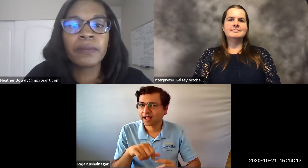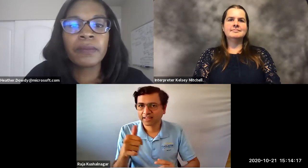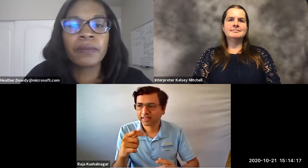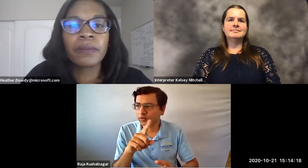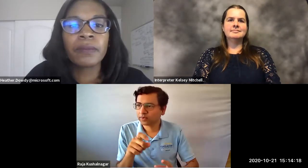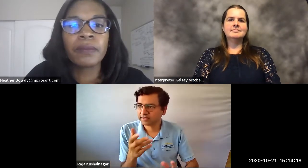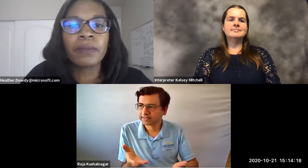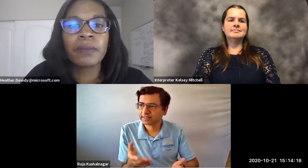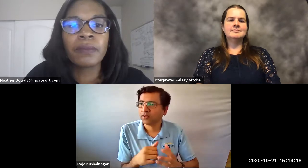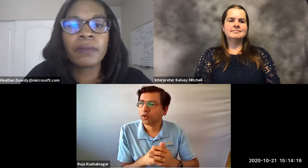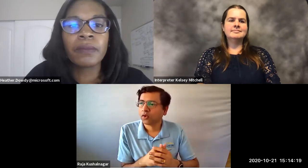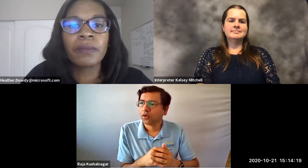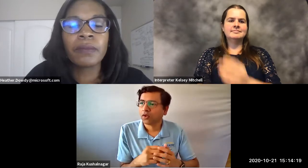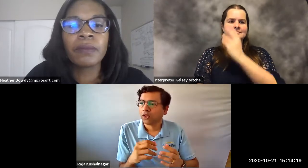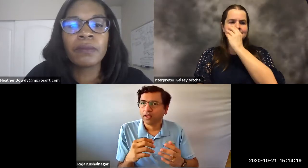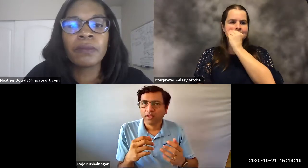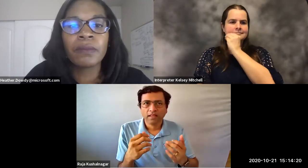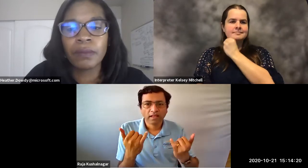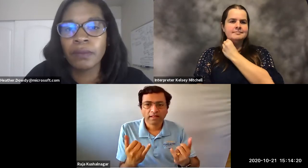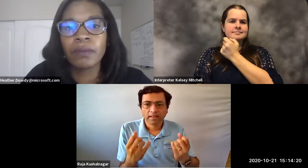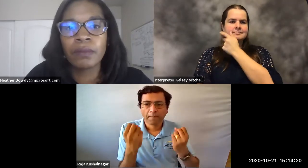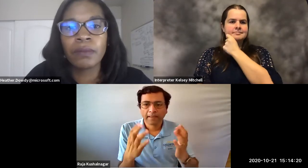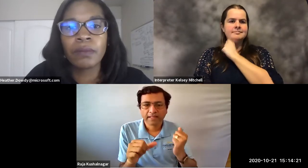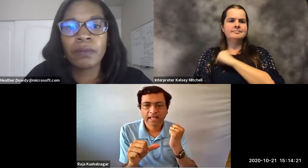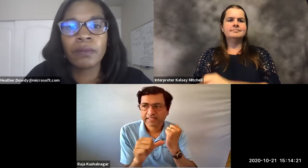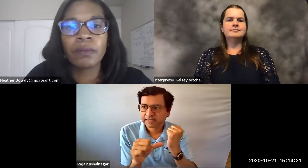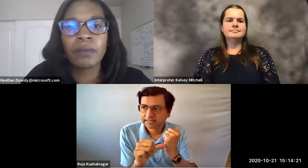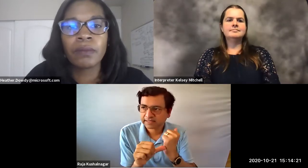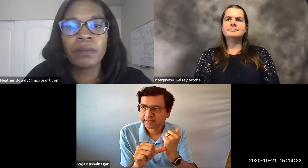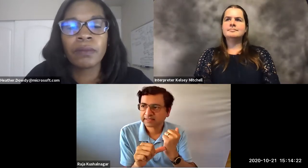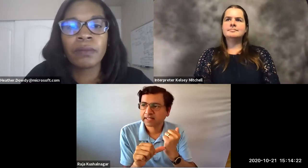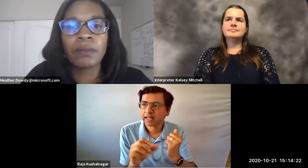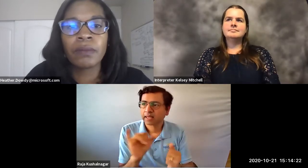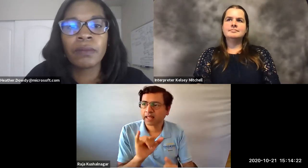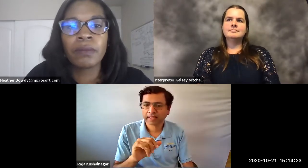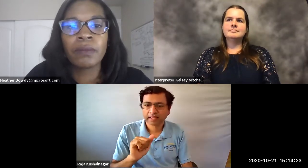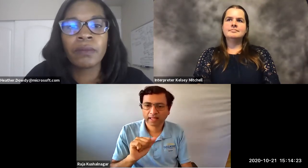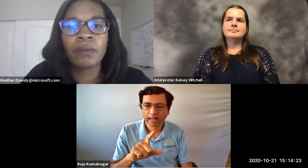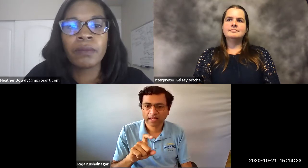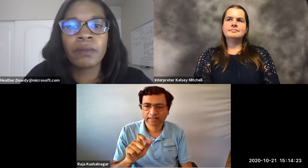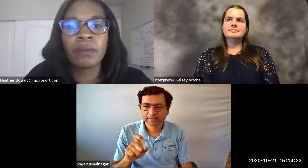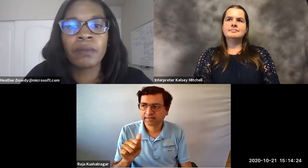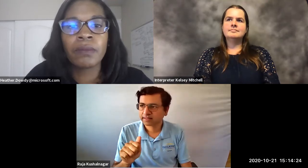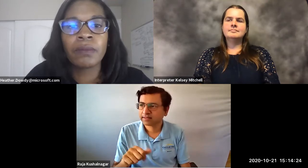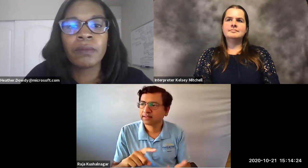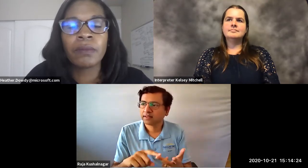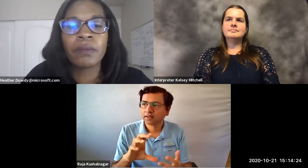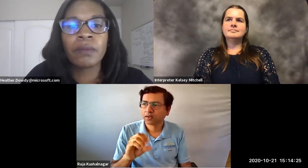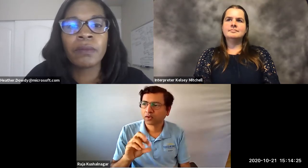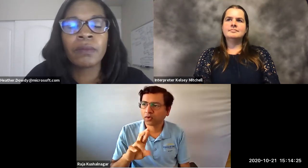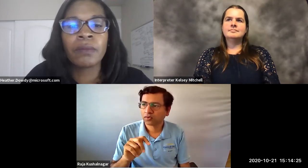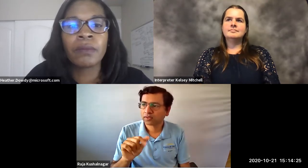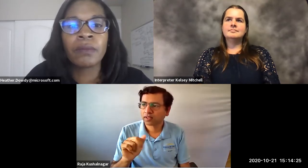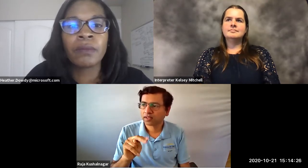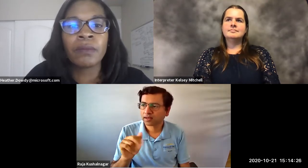Wonderful. This is Raja. We have another question here. This person says that digital assistants